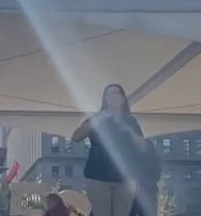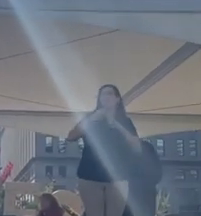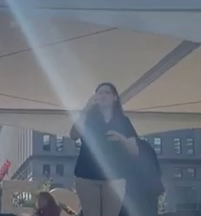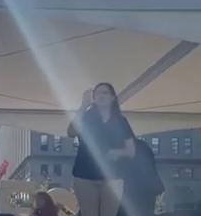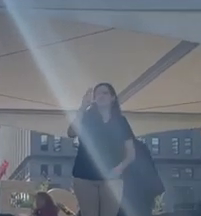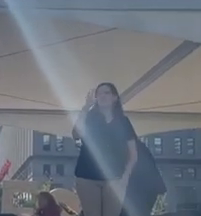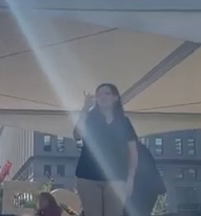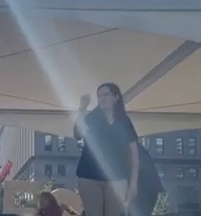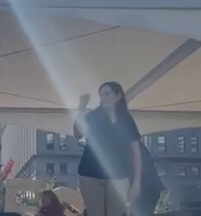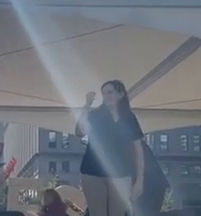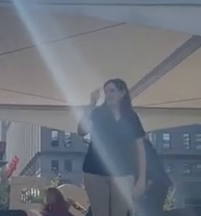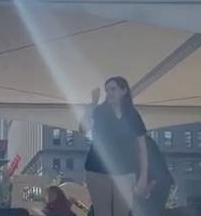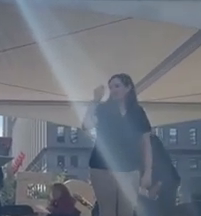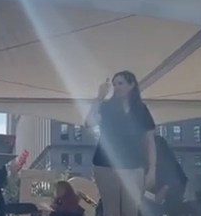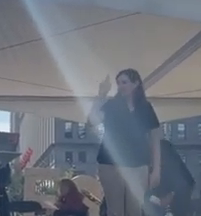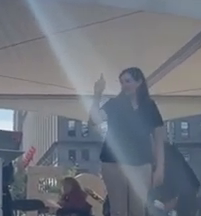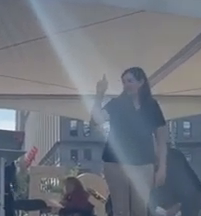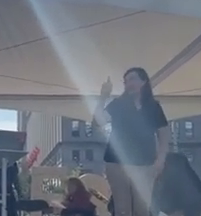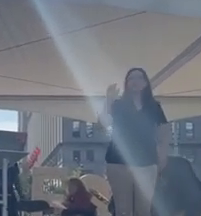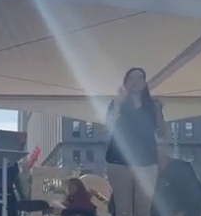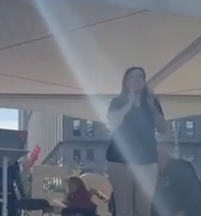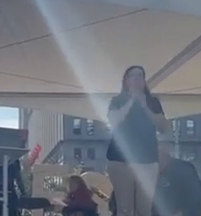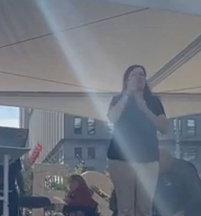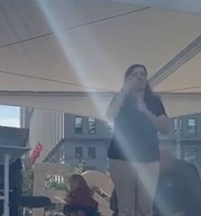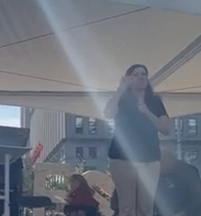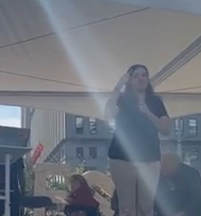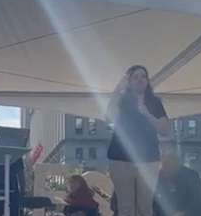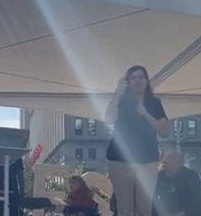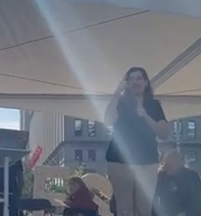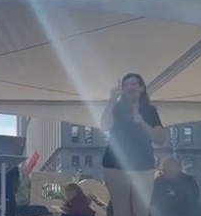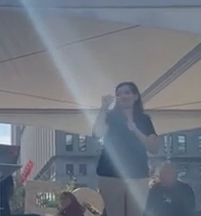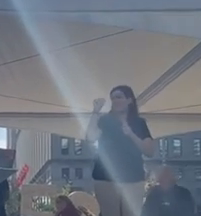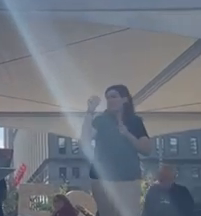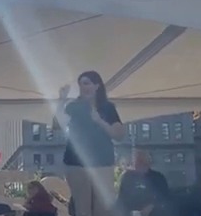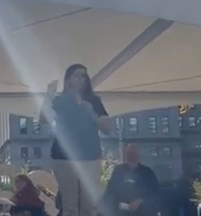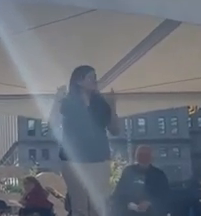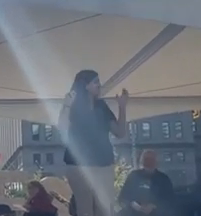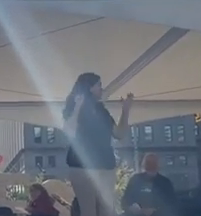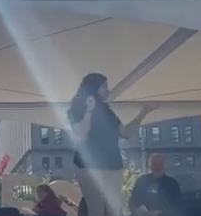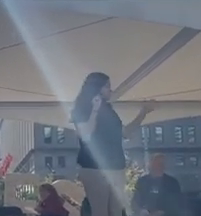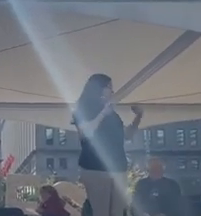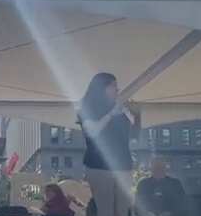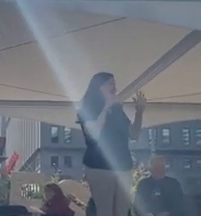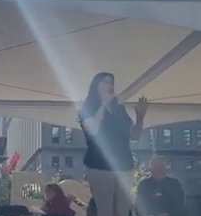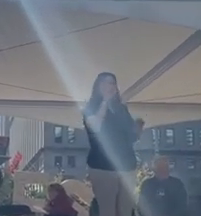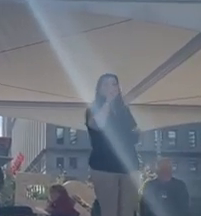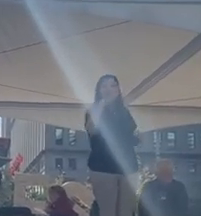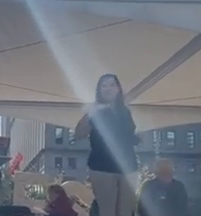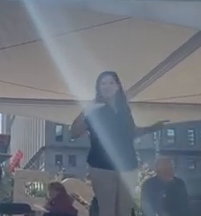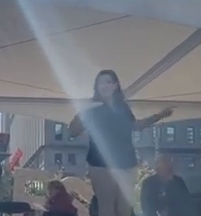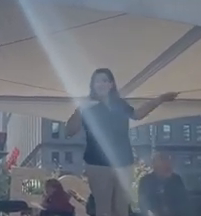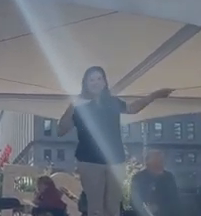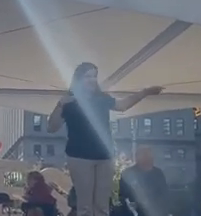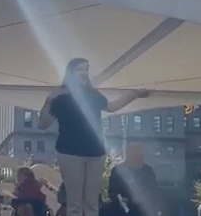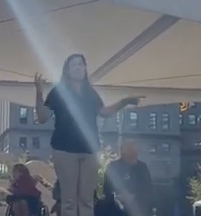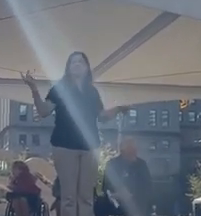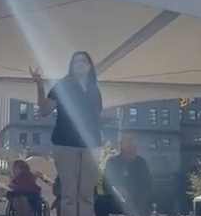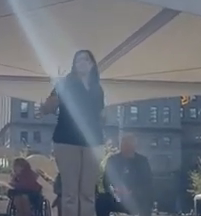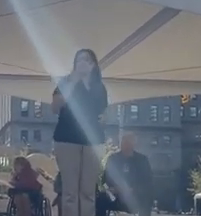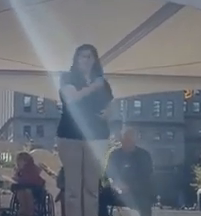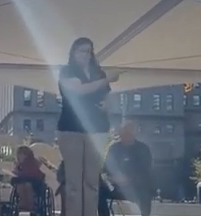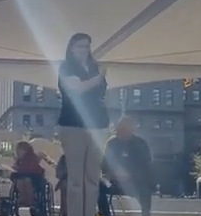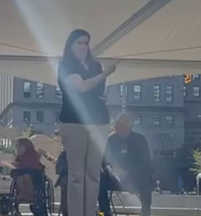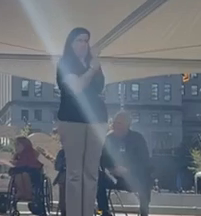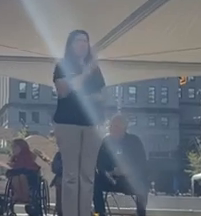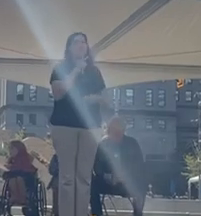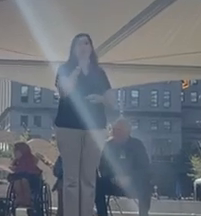Garr, along with Beth Glass over to my left with the bright orange shirt. We are the co-chairs